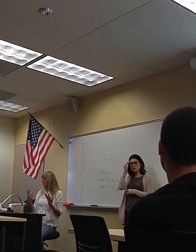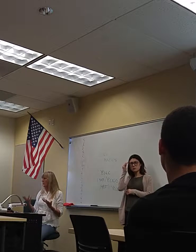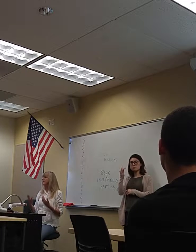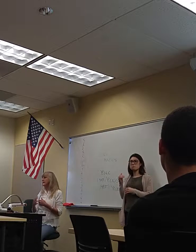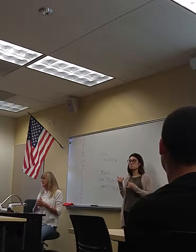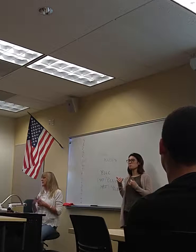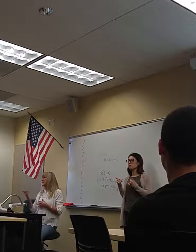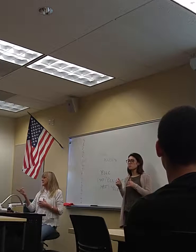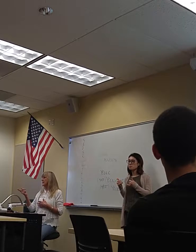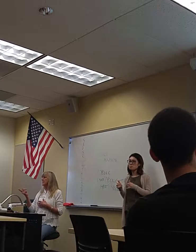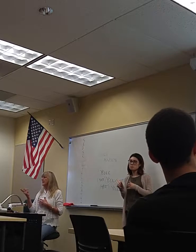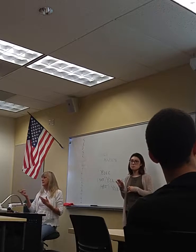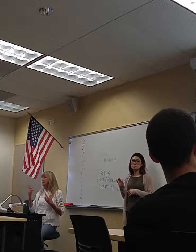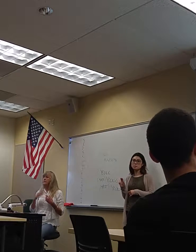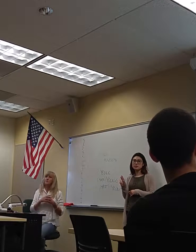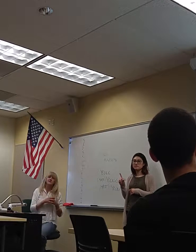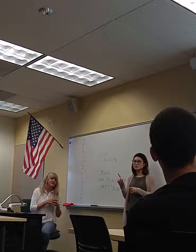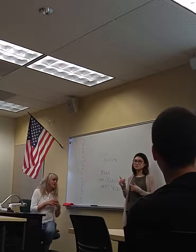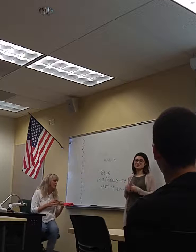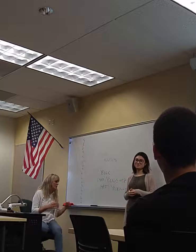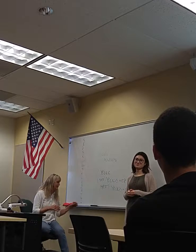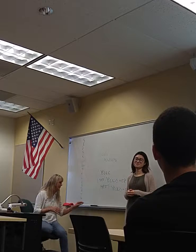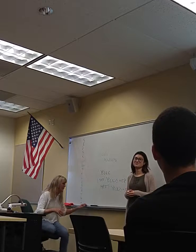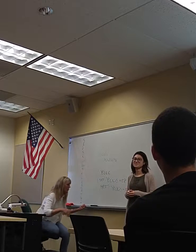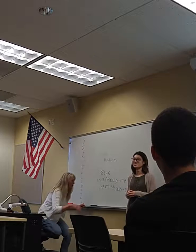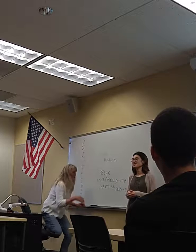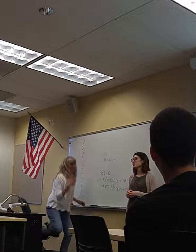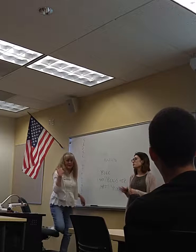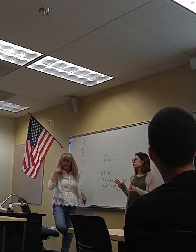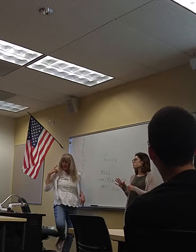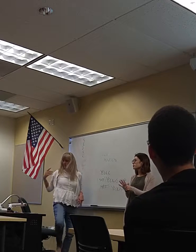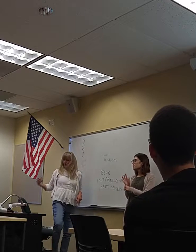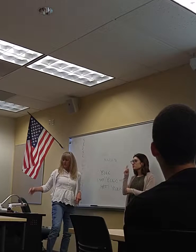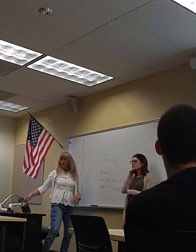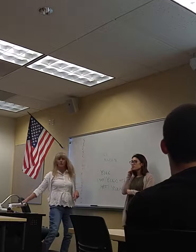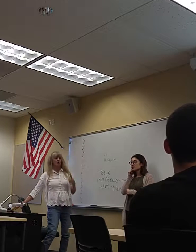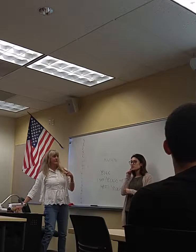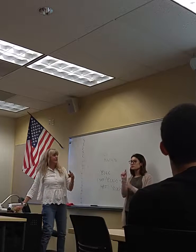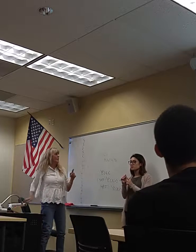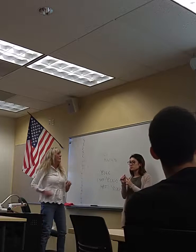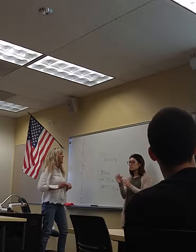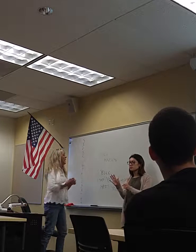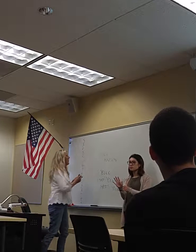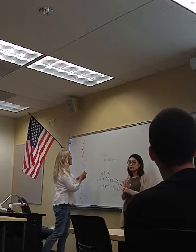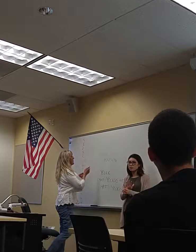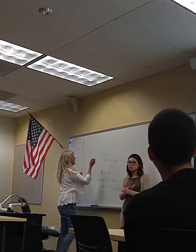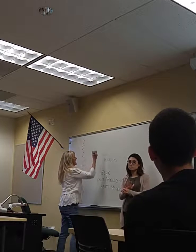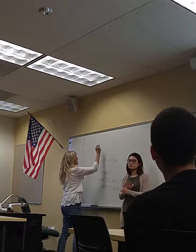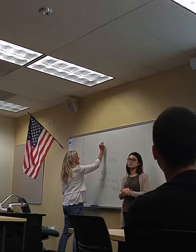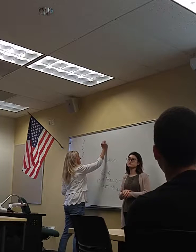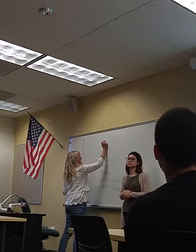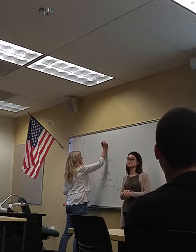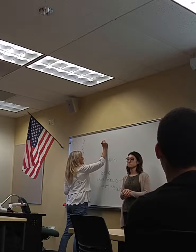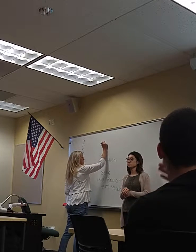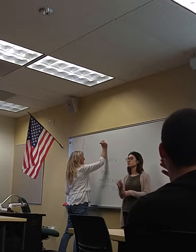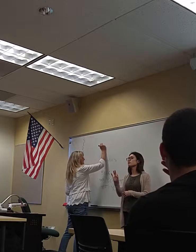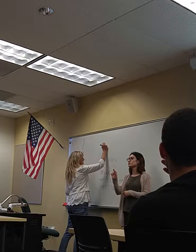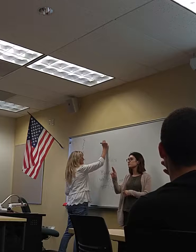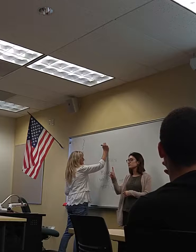aware? Yes. So literally when we see the word full or we hear the word full, what we're going to do is we're going to use the